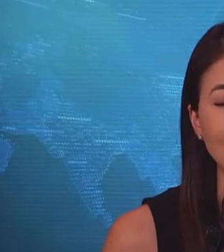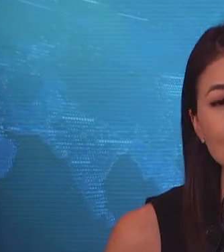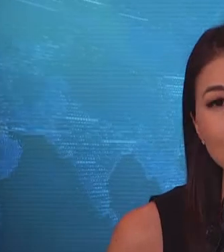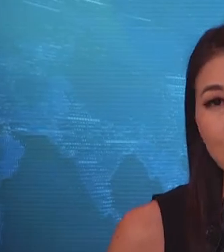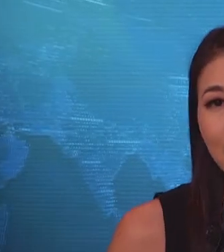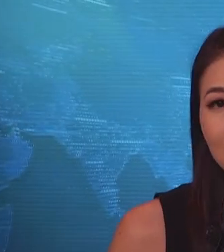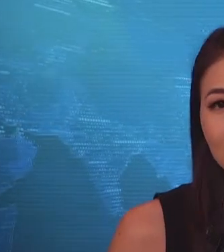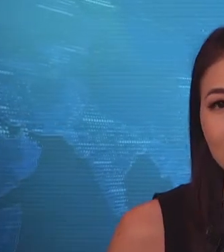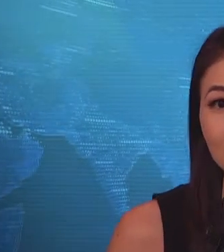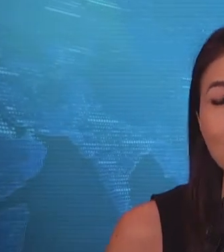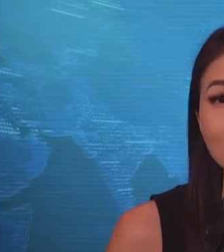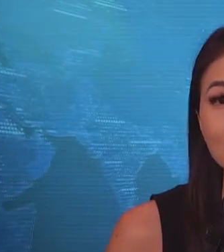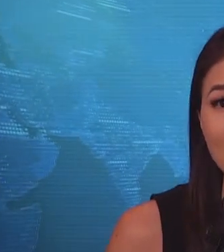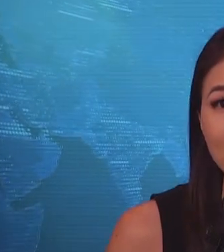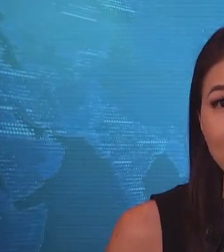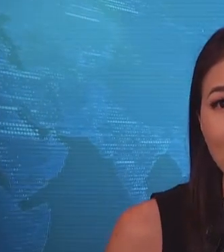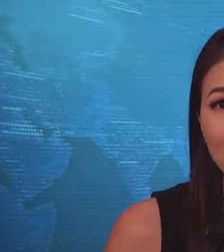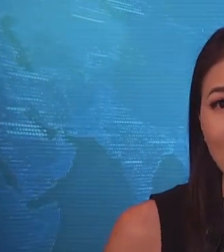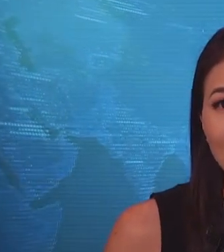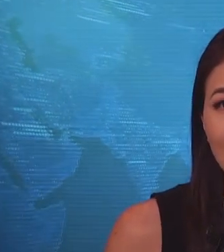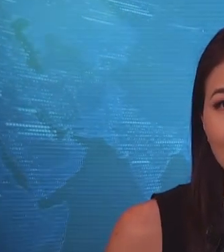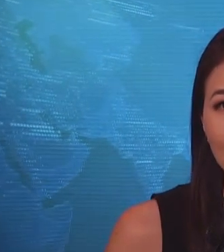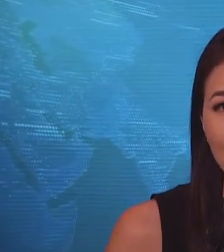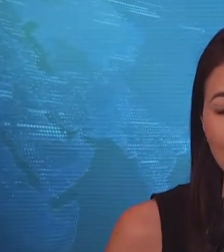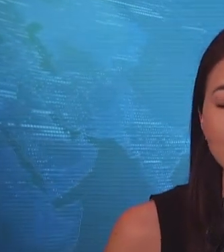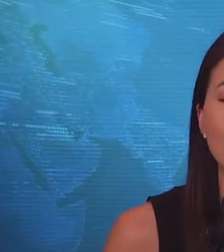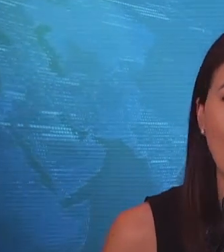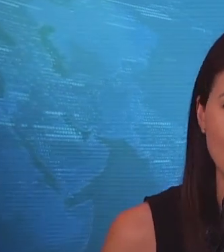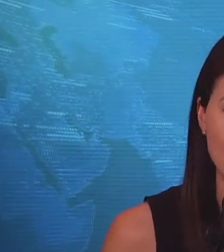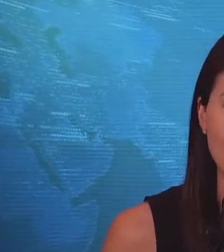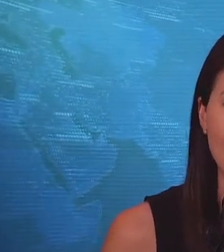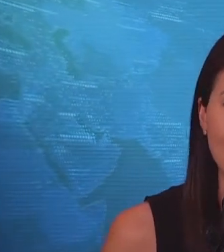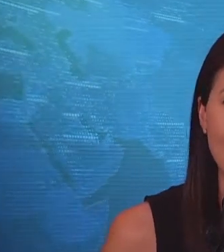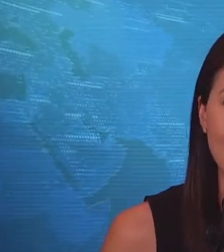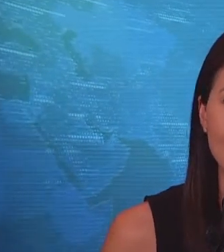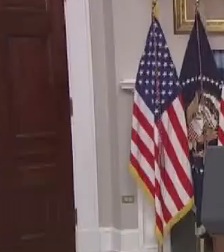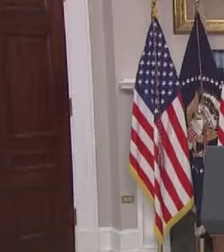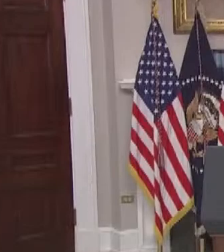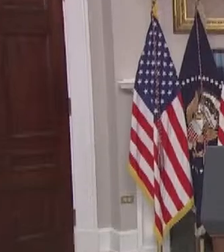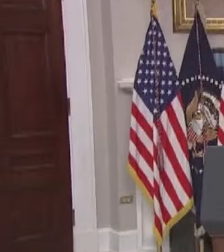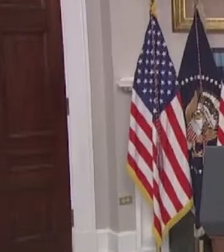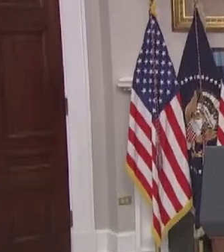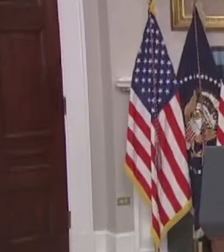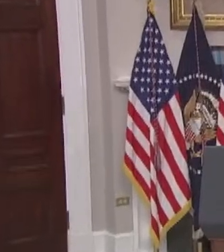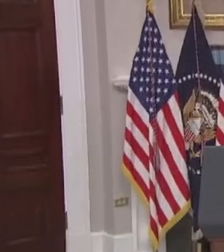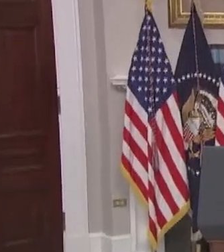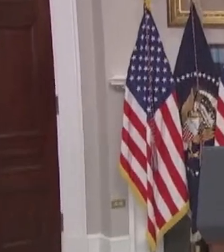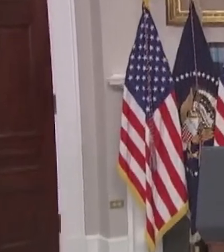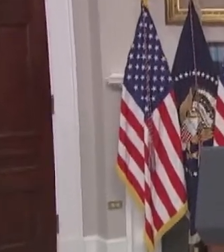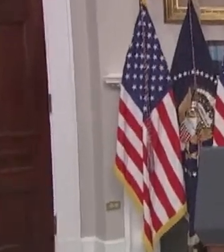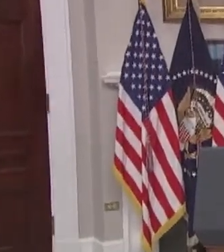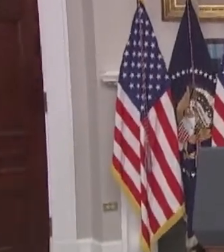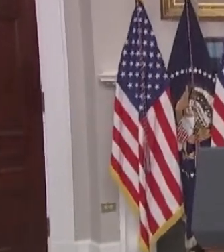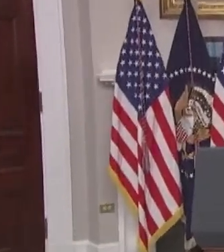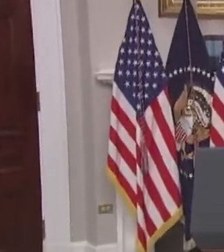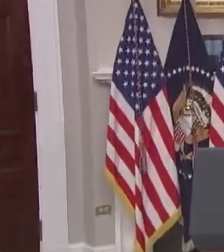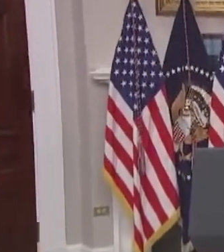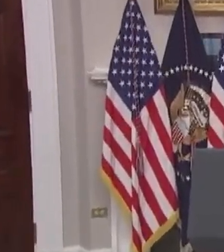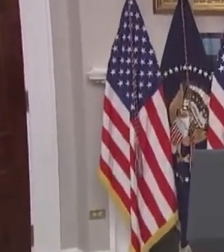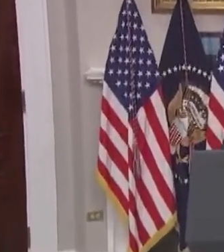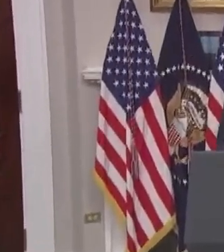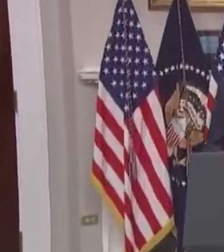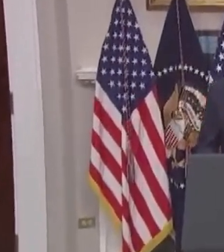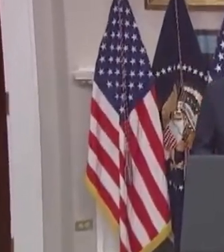that the country's banking system is safe. Karen Kaifa reports from Washington. President Joe Biden trying to instill confidence